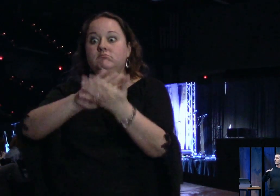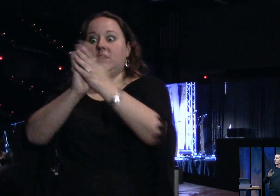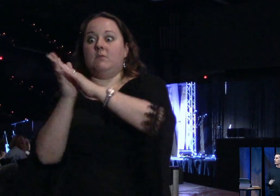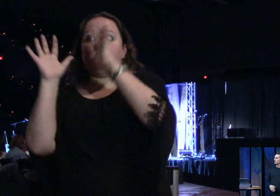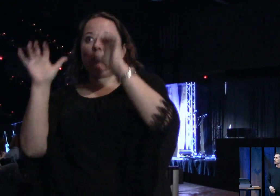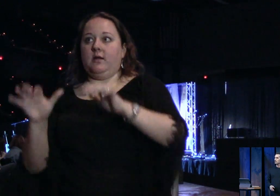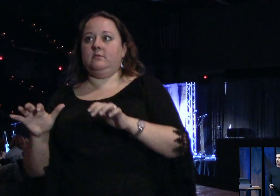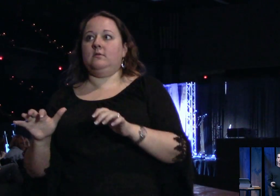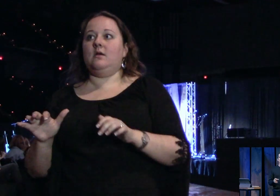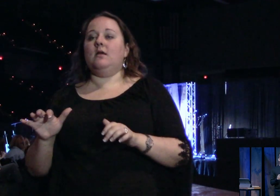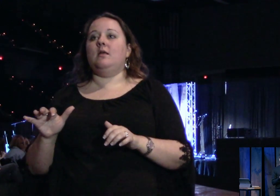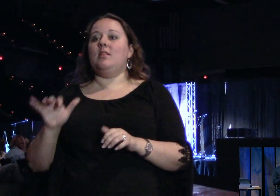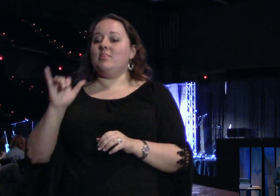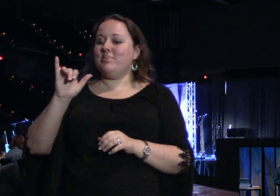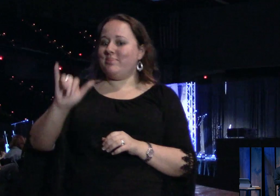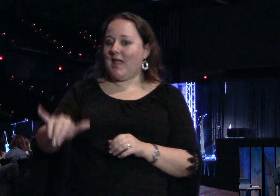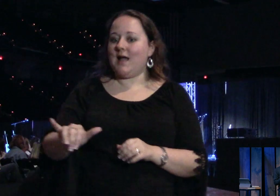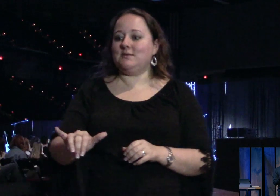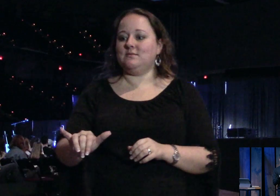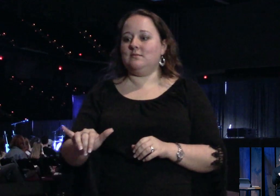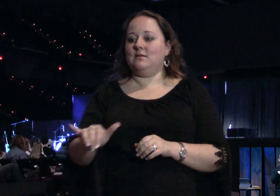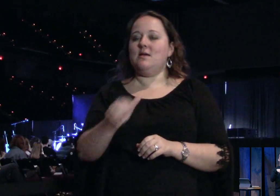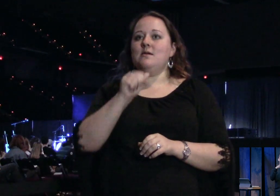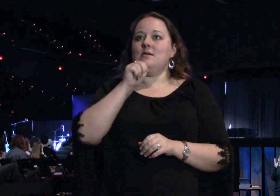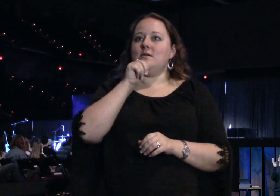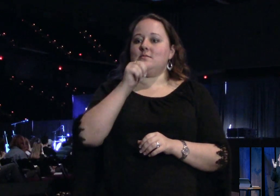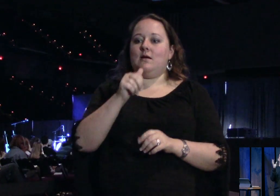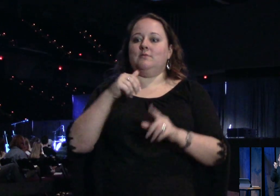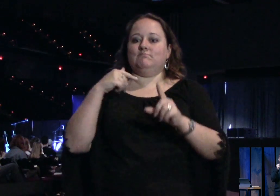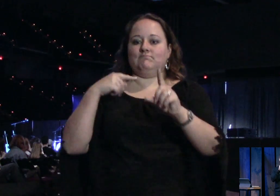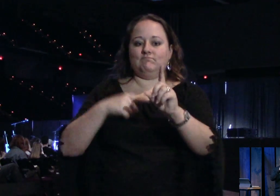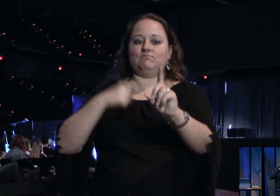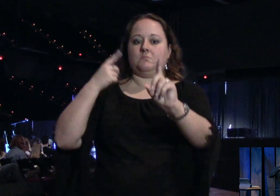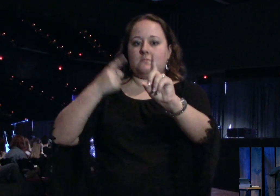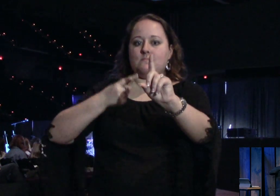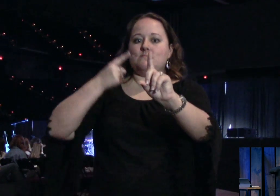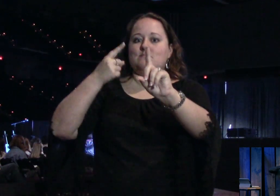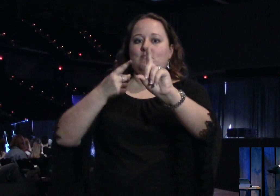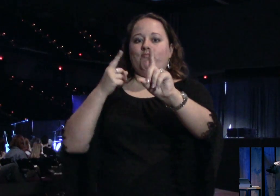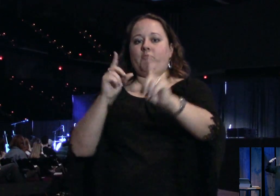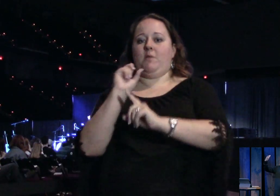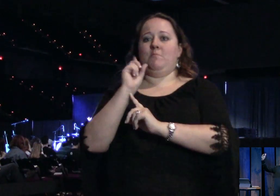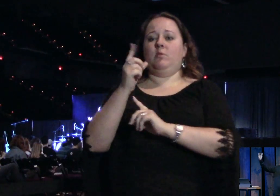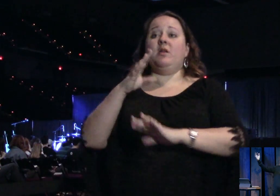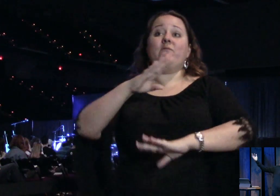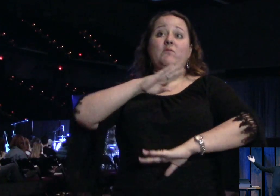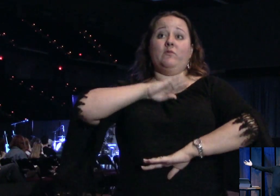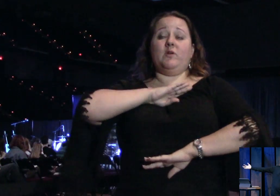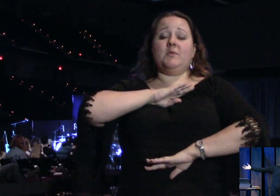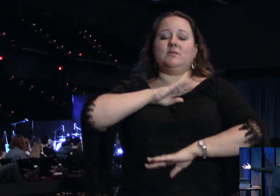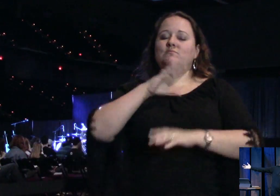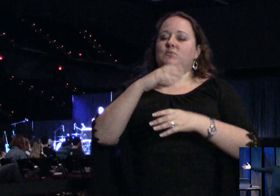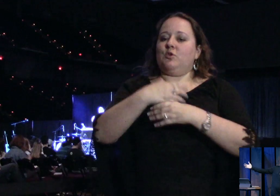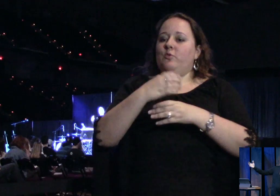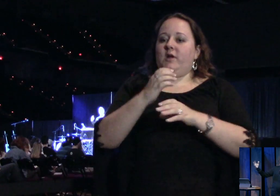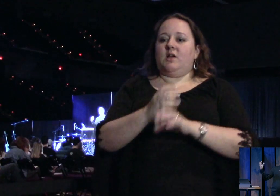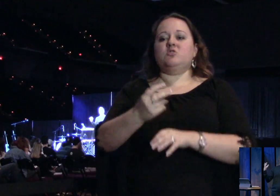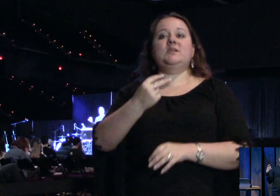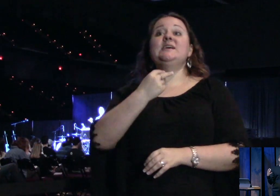on it goes. His point is that creation isn't building to some moment of